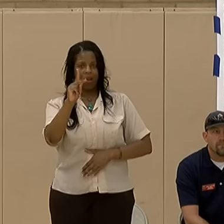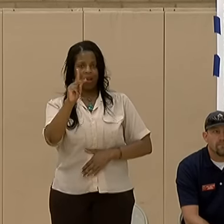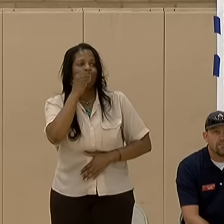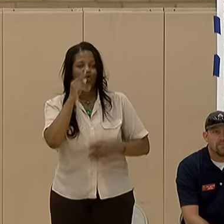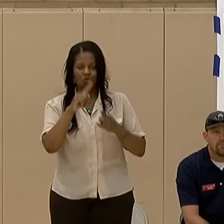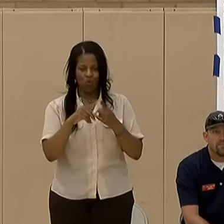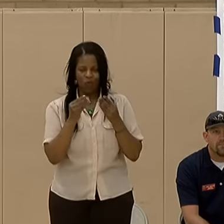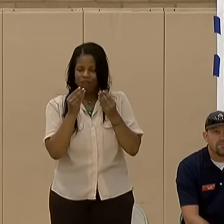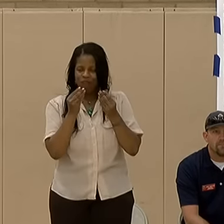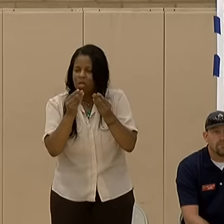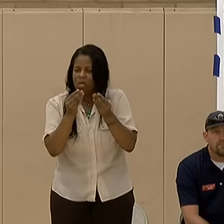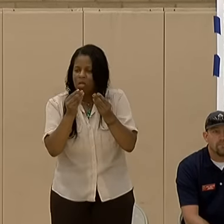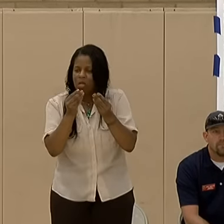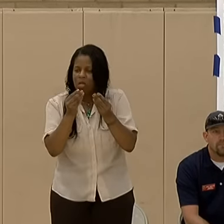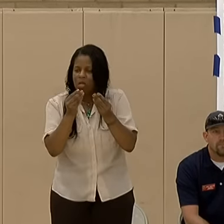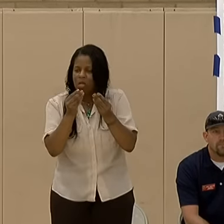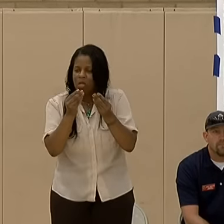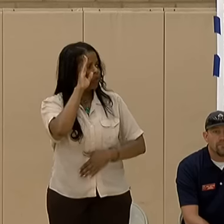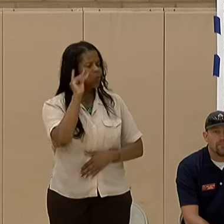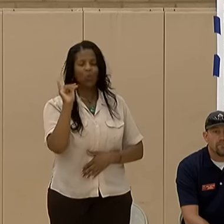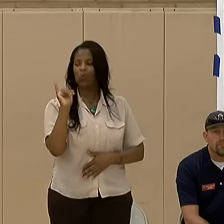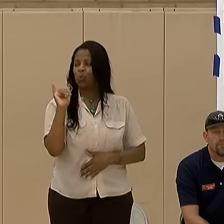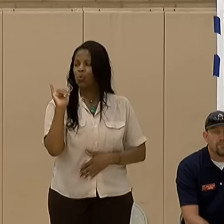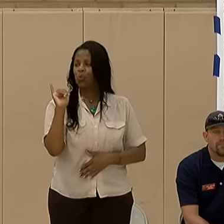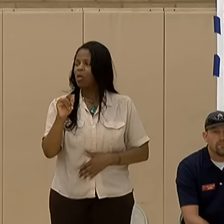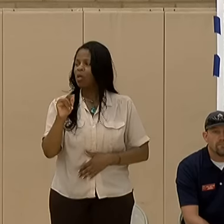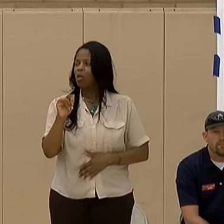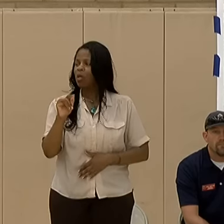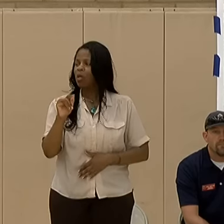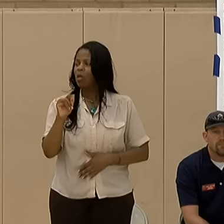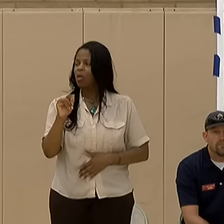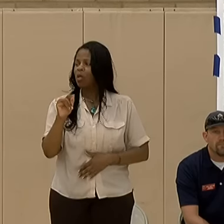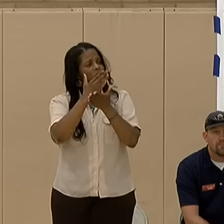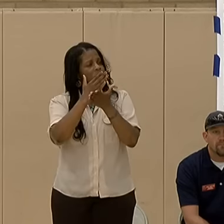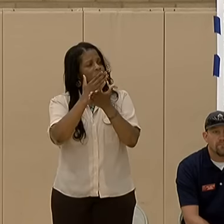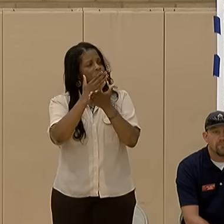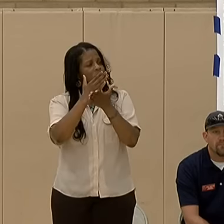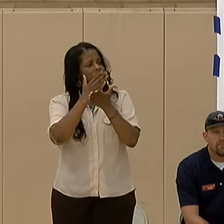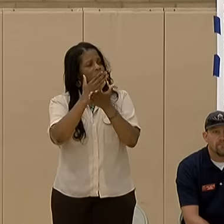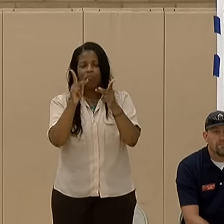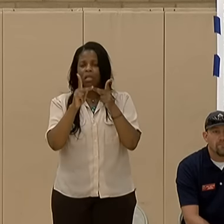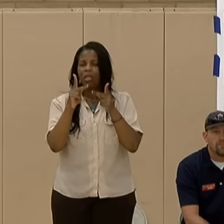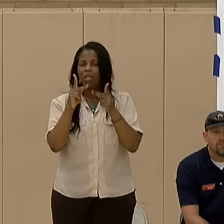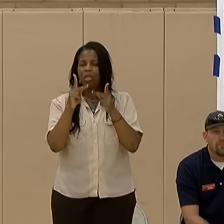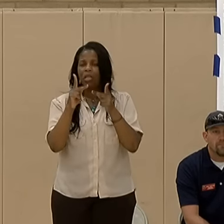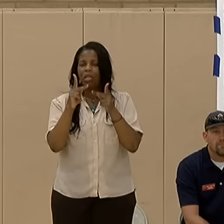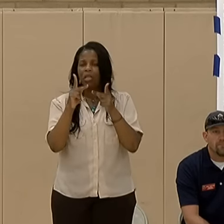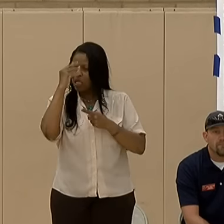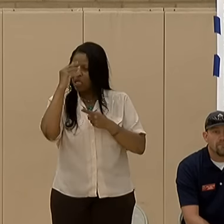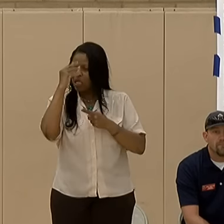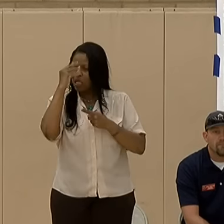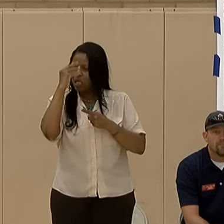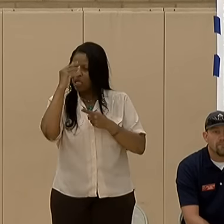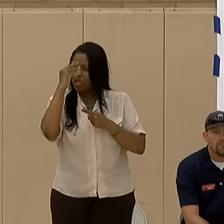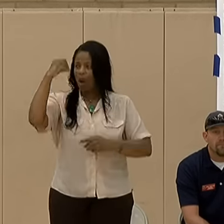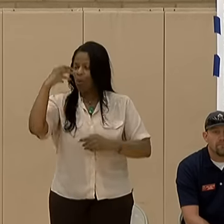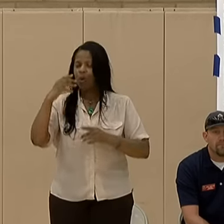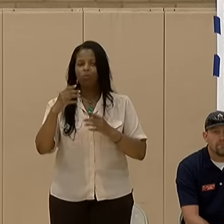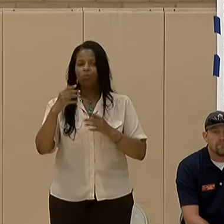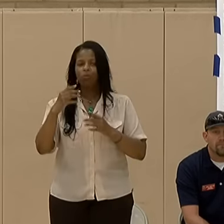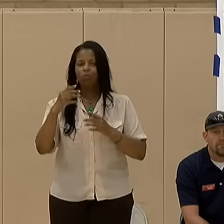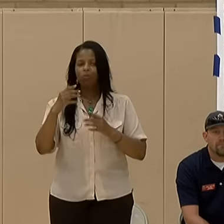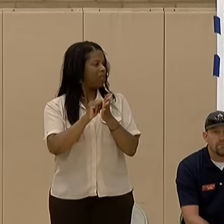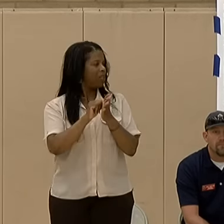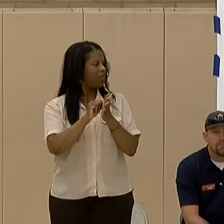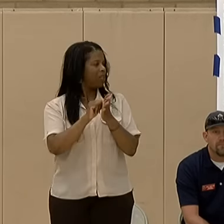your firefighters. They have to have some place to sleep, to clean up. This is the team effort, and that's what